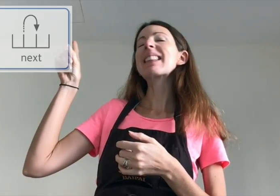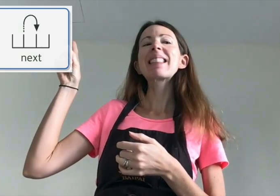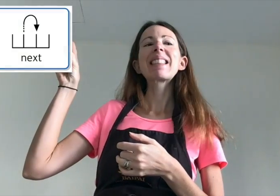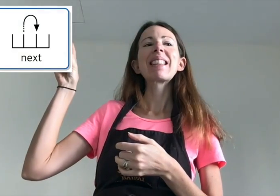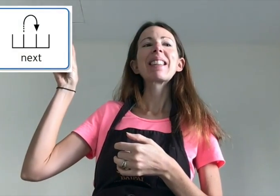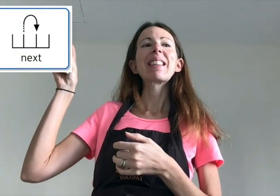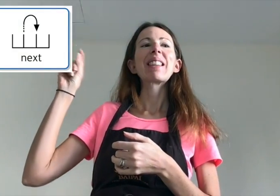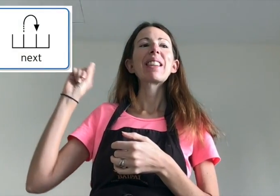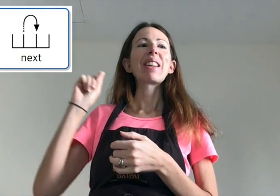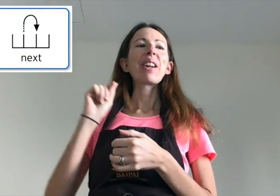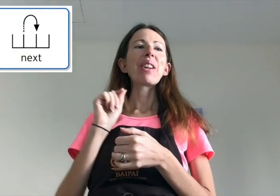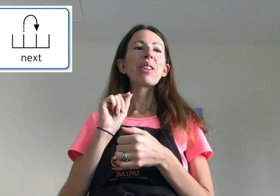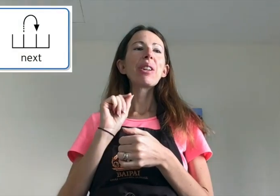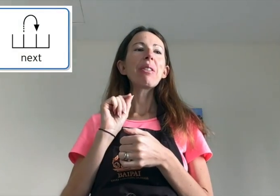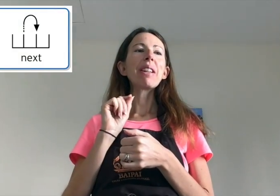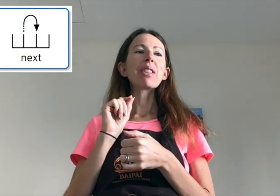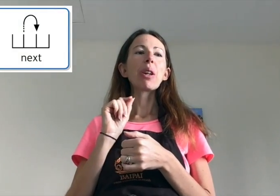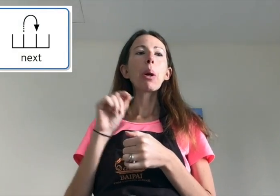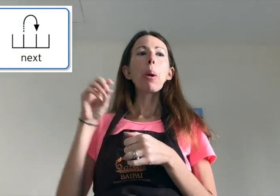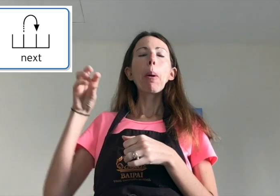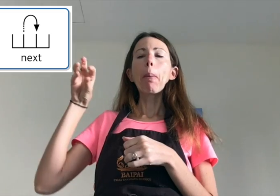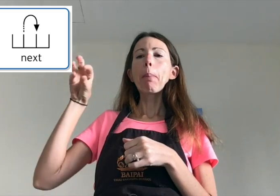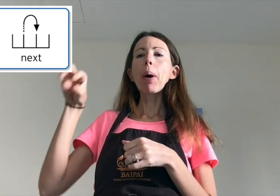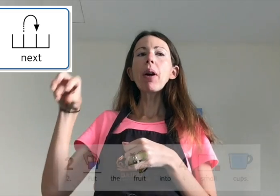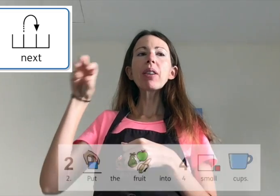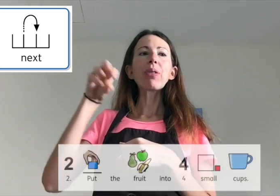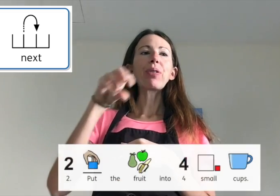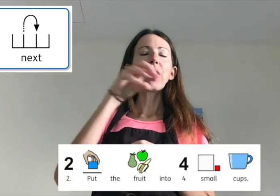Next, you need to put the fruit